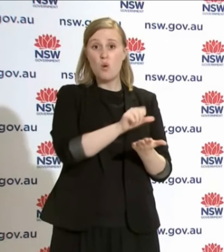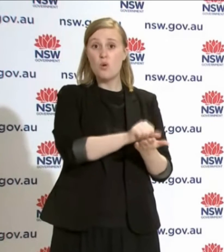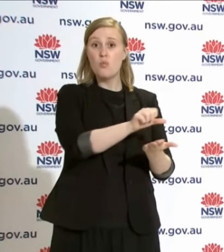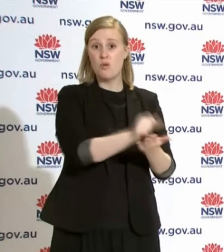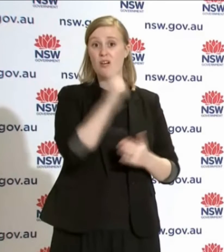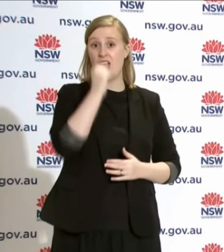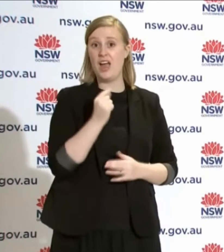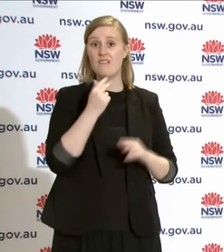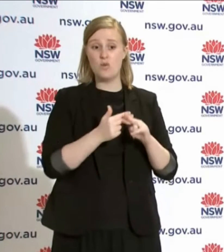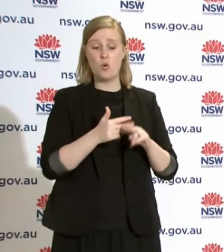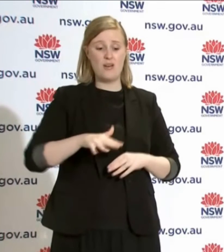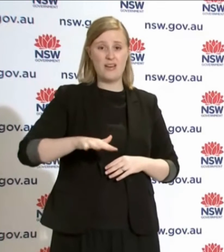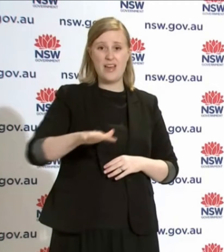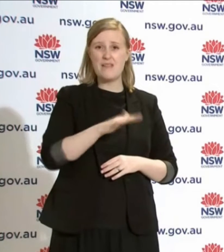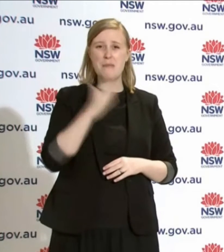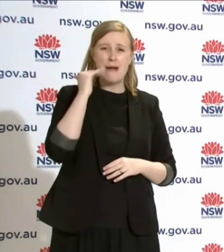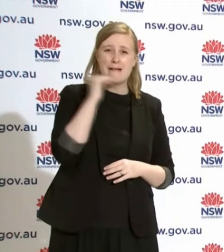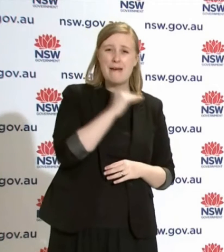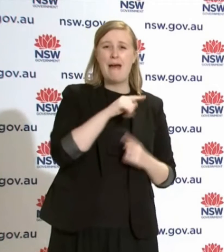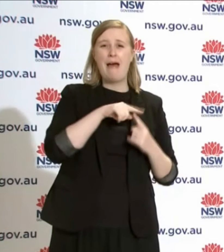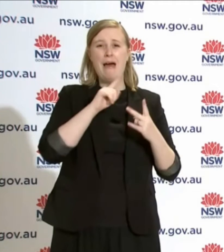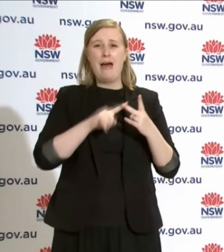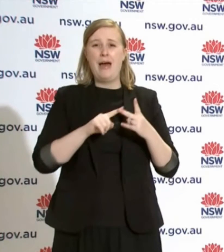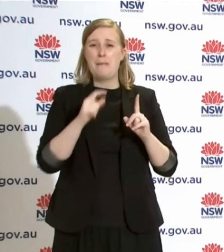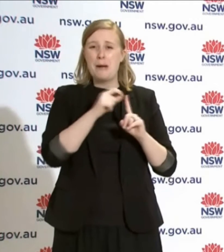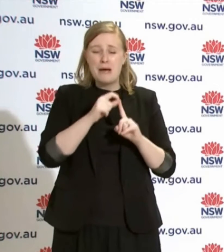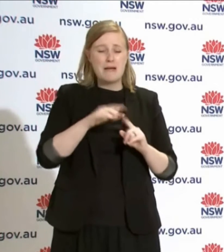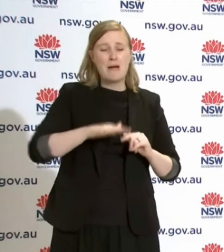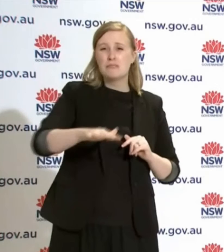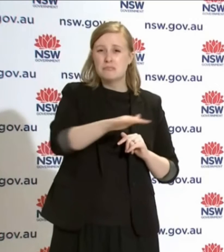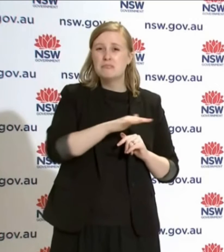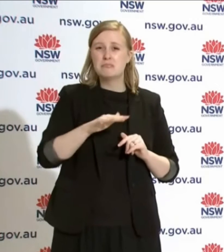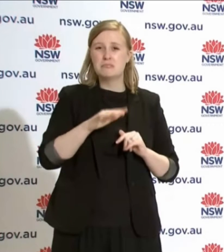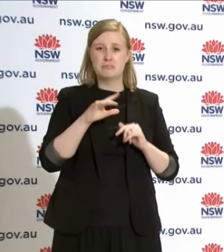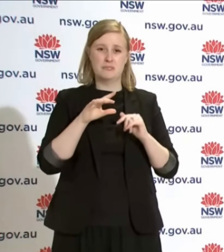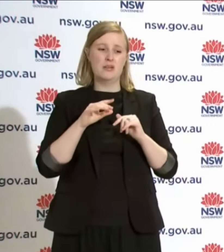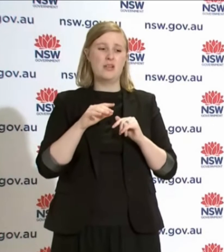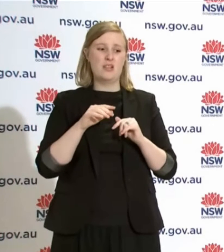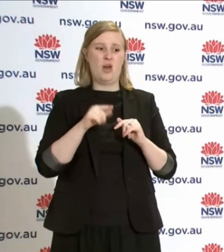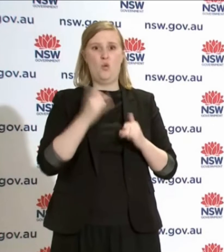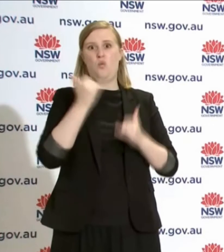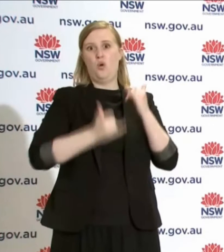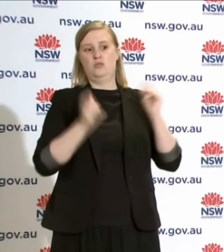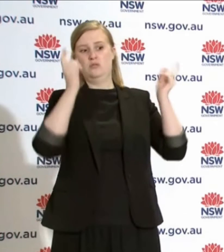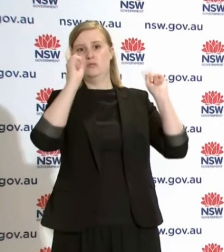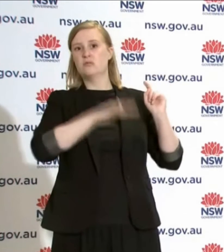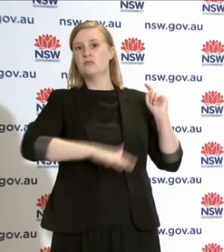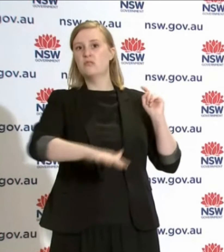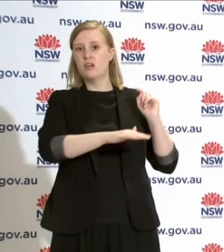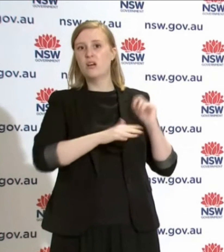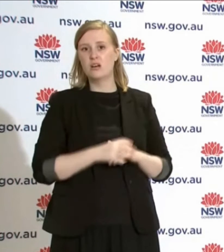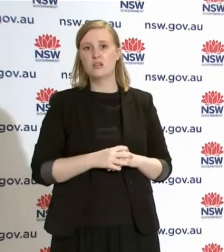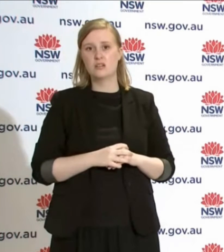LGAs. Please do not delay. Make your booking today. It is my plea to you. We have this opportunity